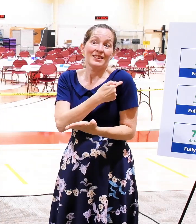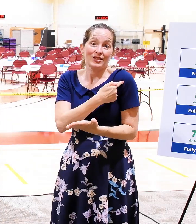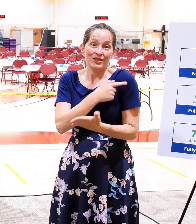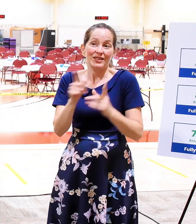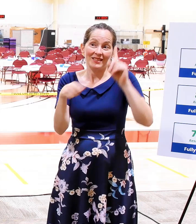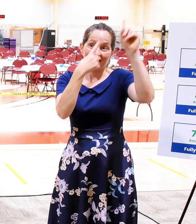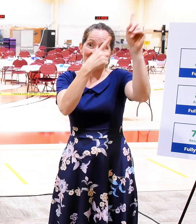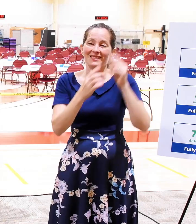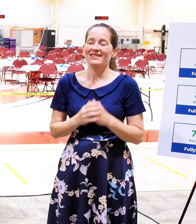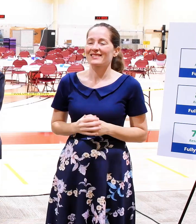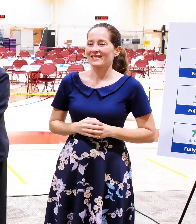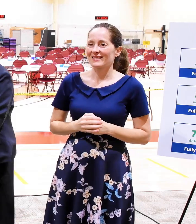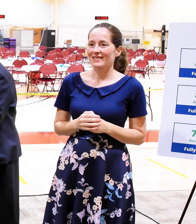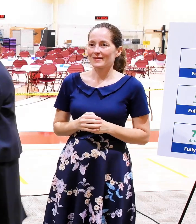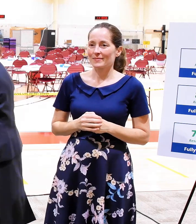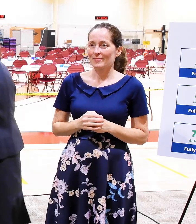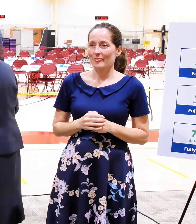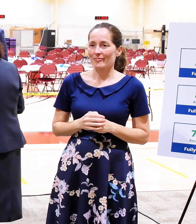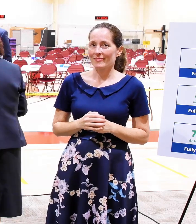efforts.